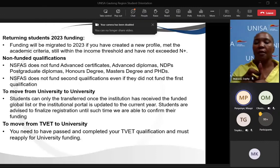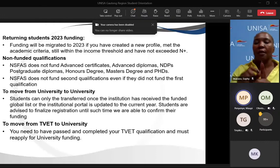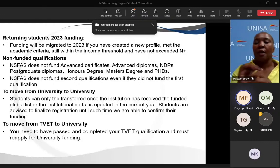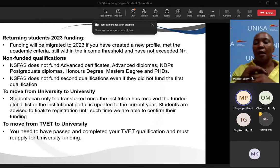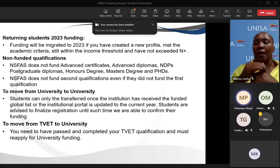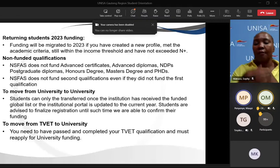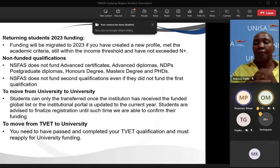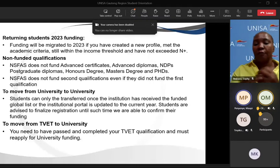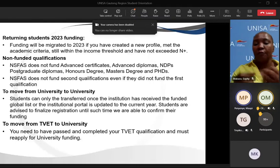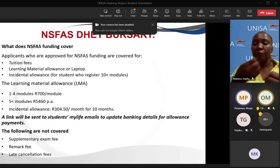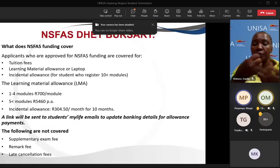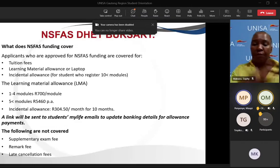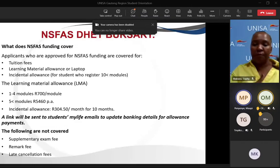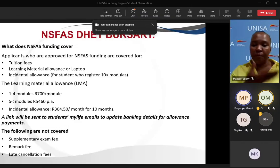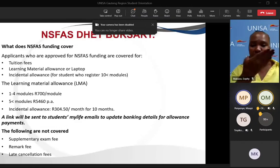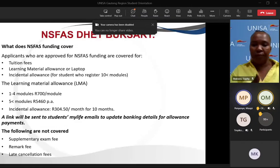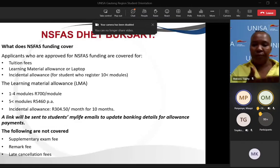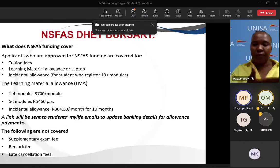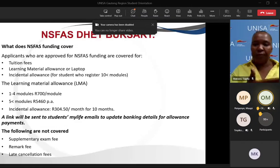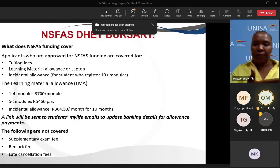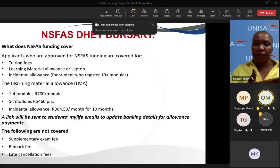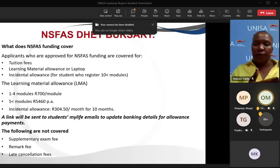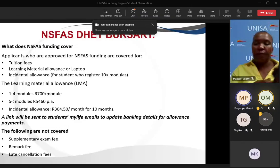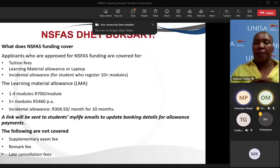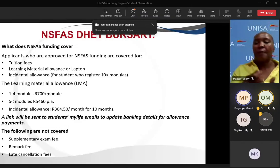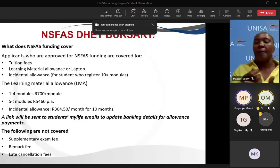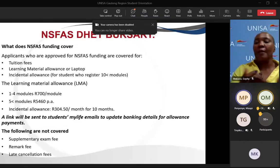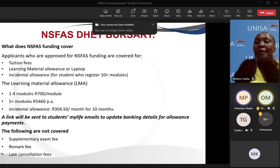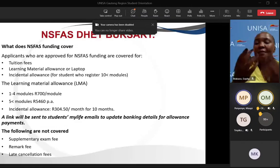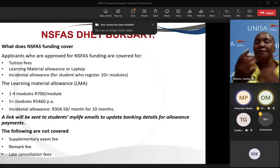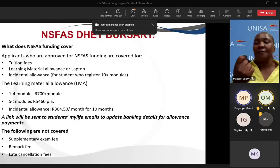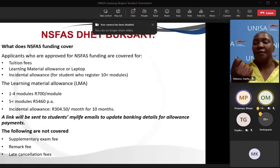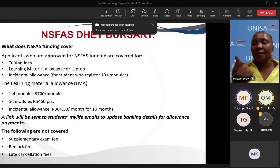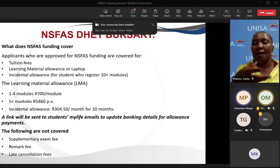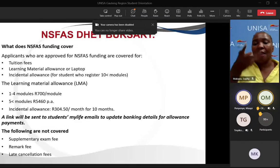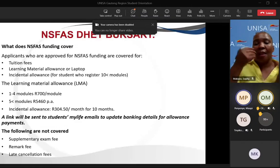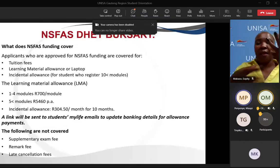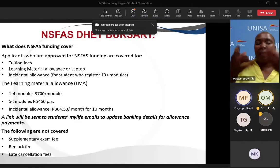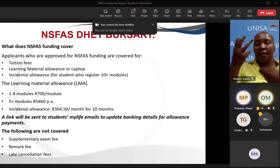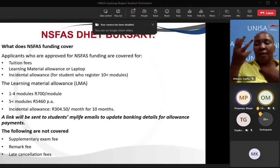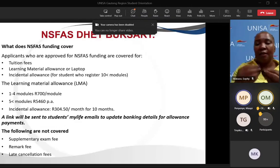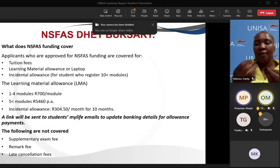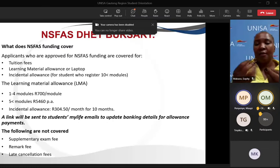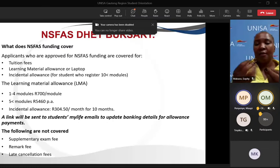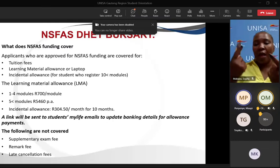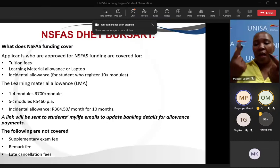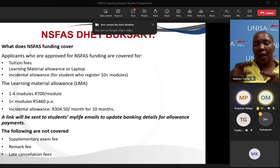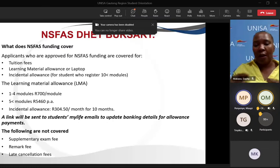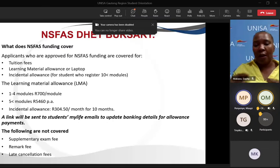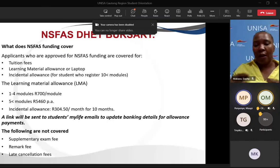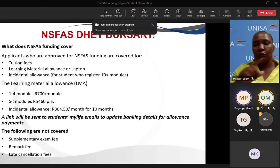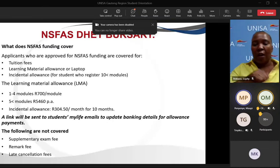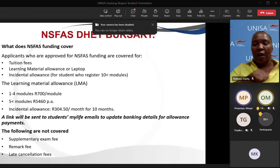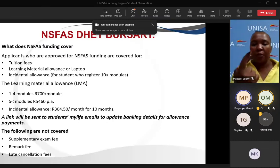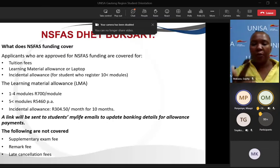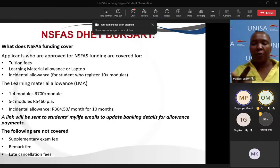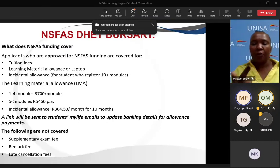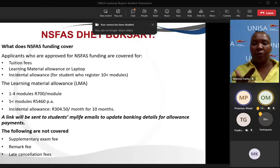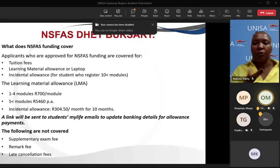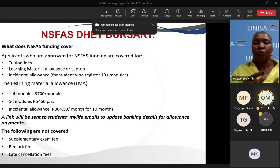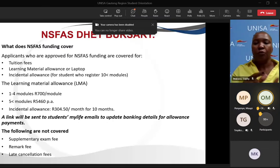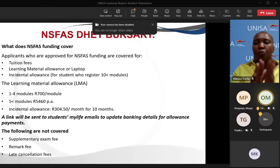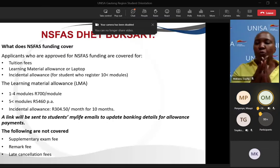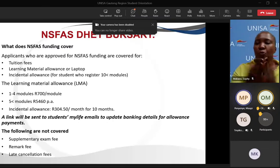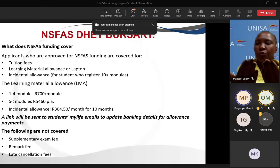for the following tuition fees learning material allowance allowance or laptop students don't get